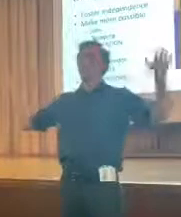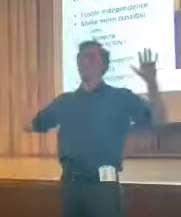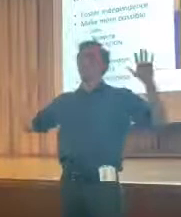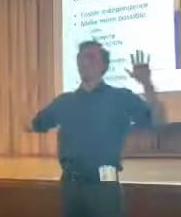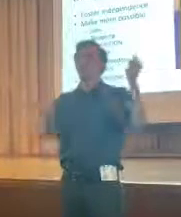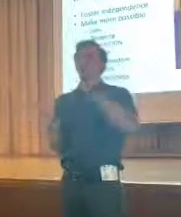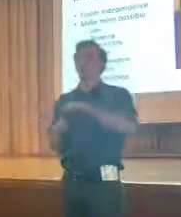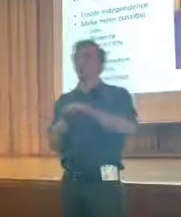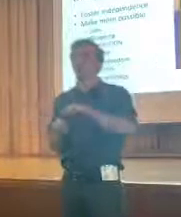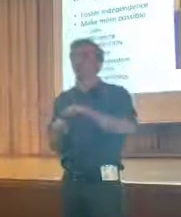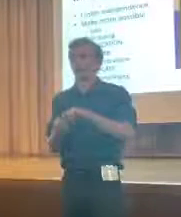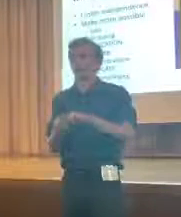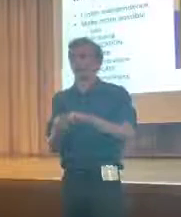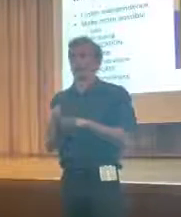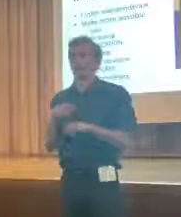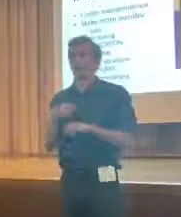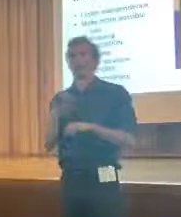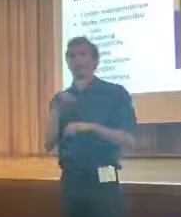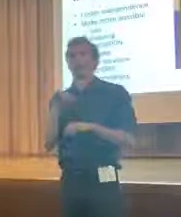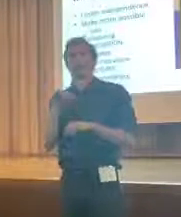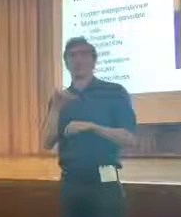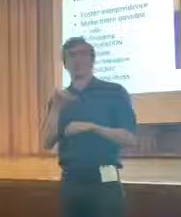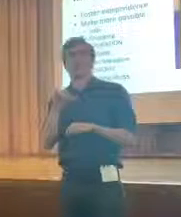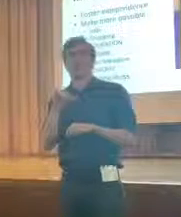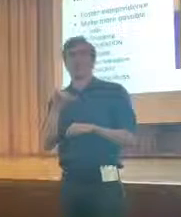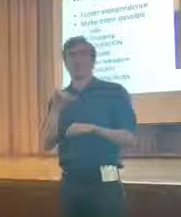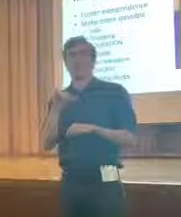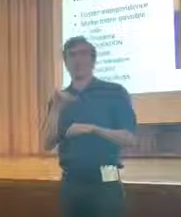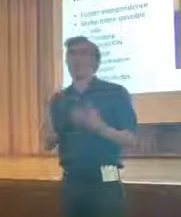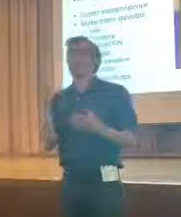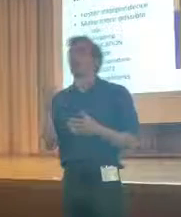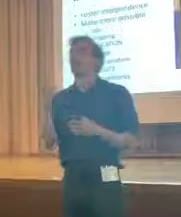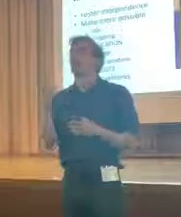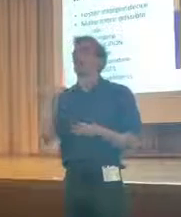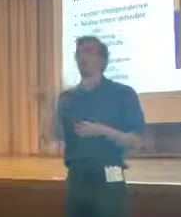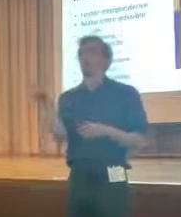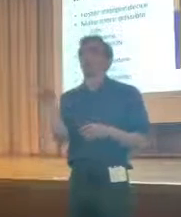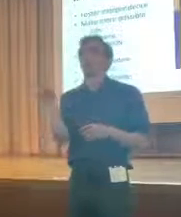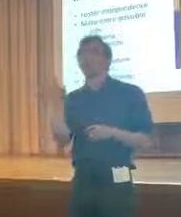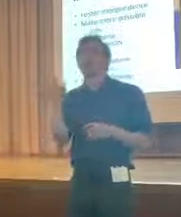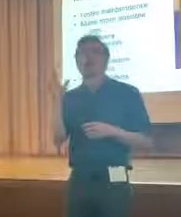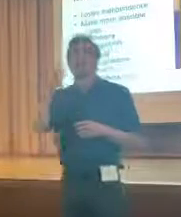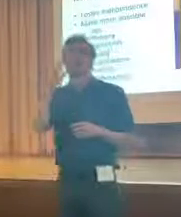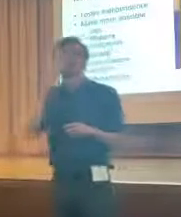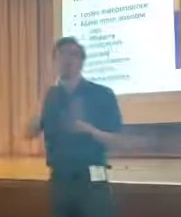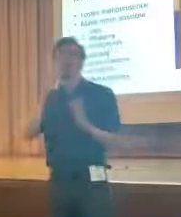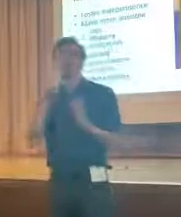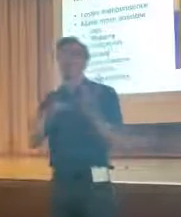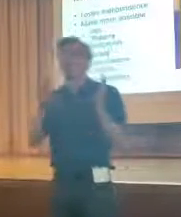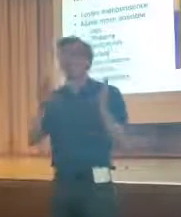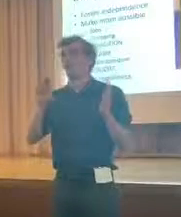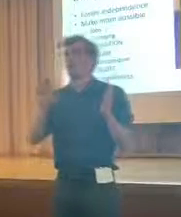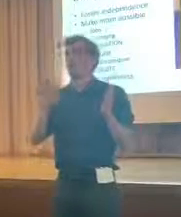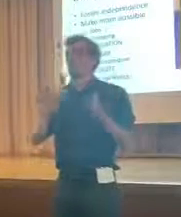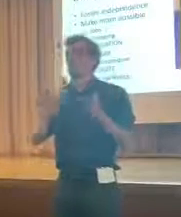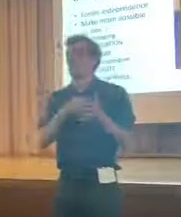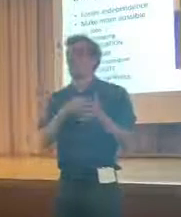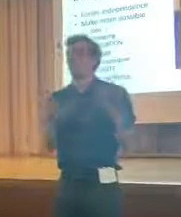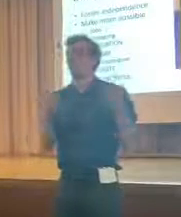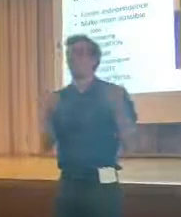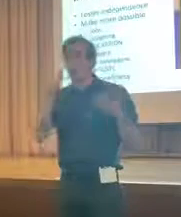What is it like if you could read bus schedule? What would it be like if you could do an online